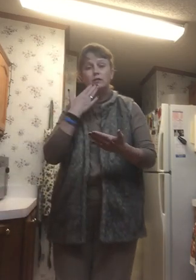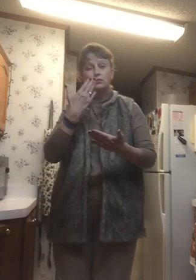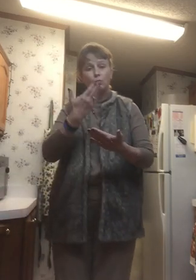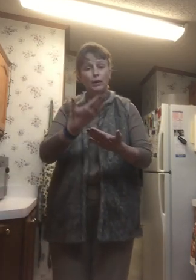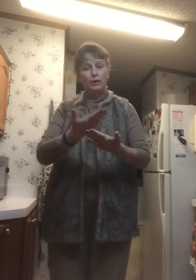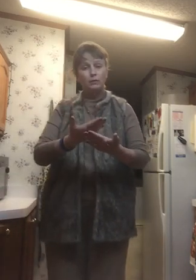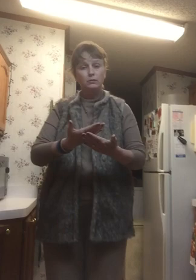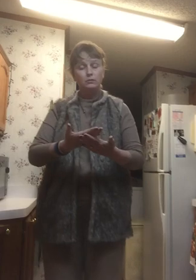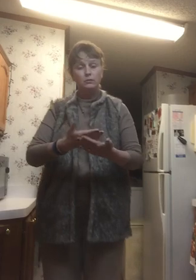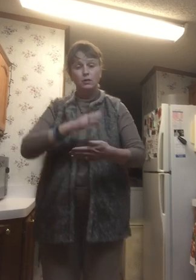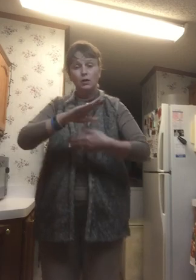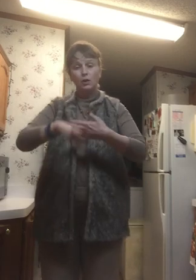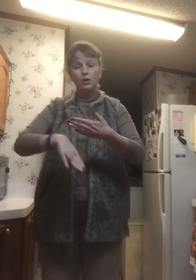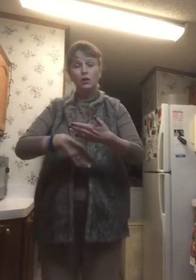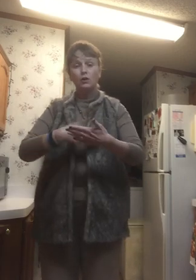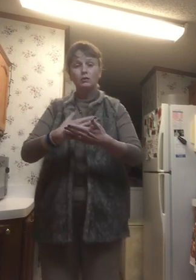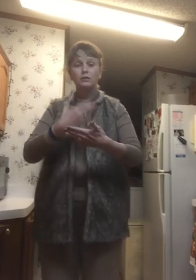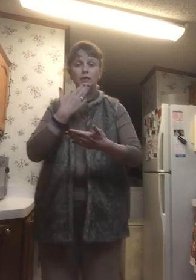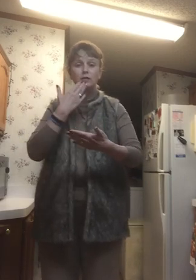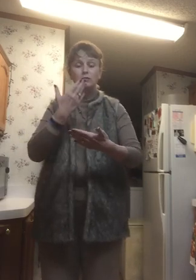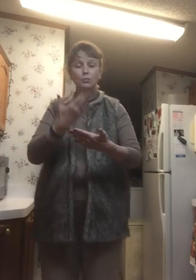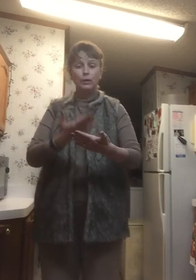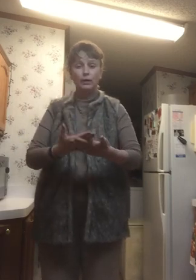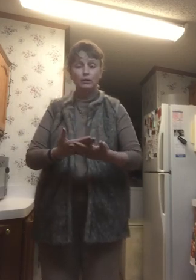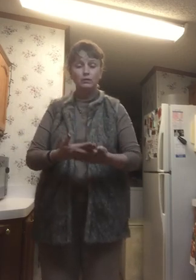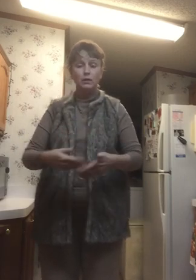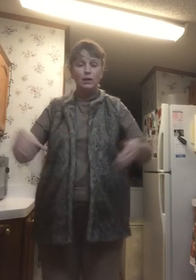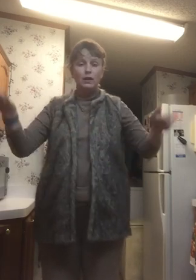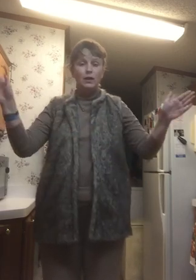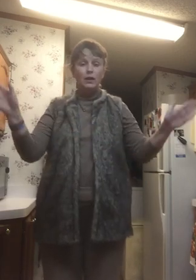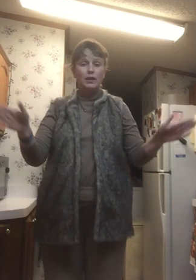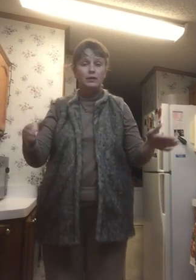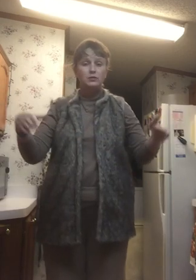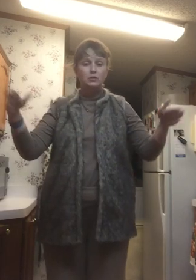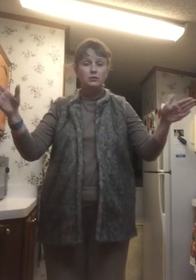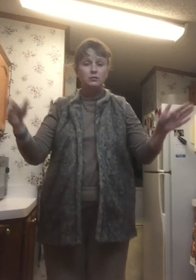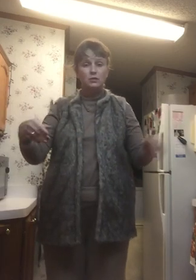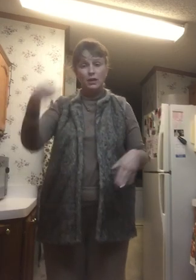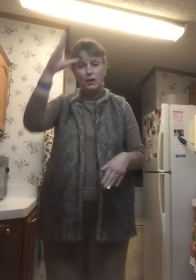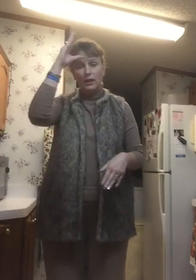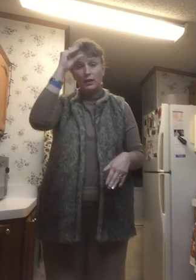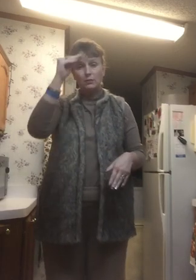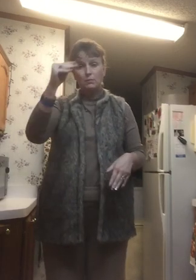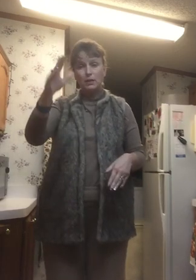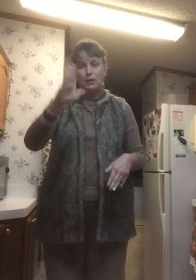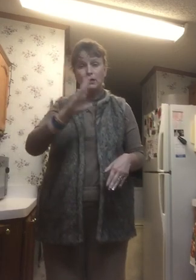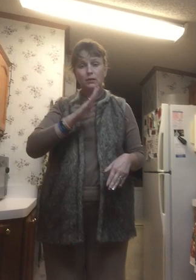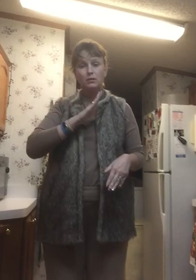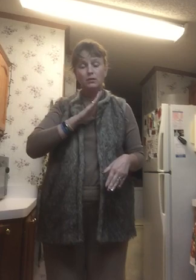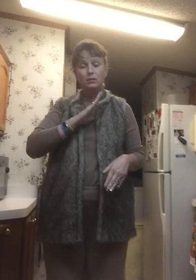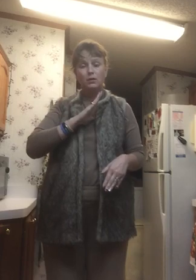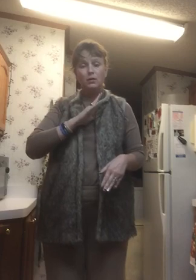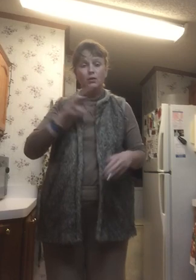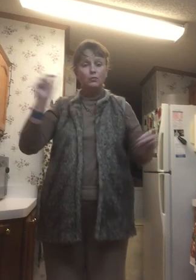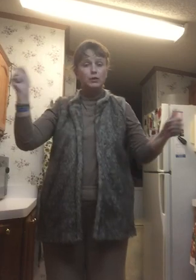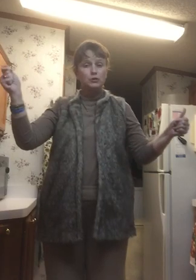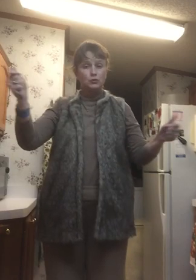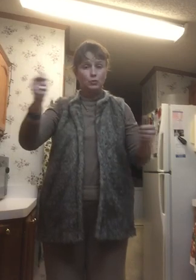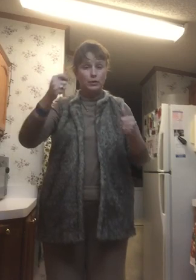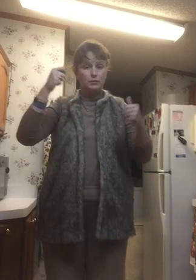is well. All is well. Angels and men